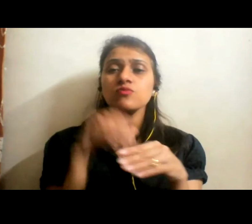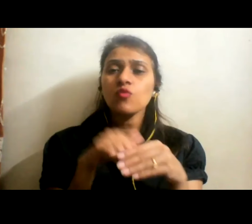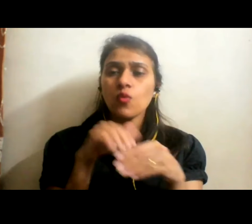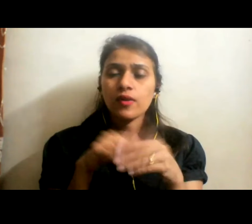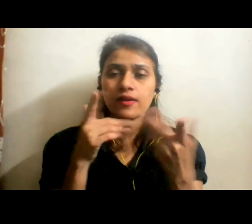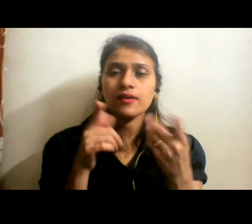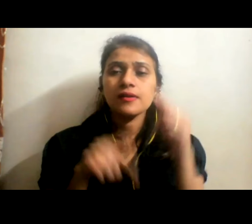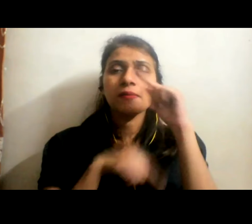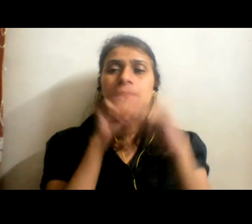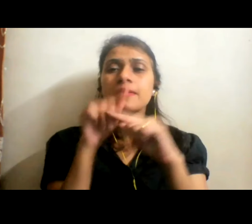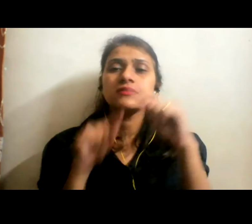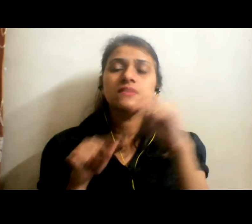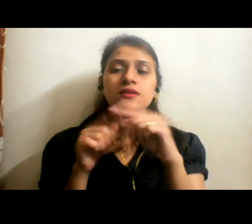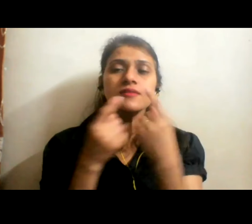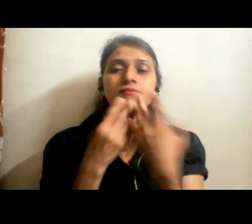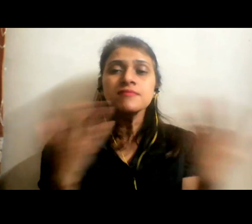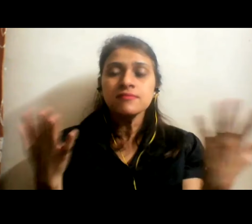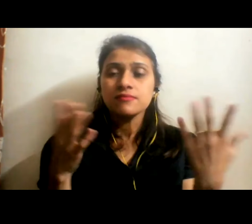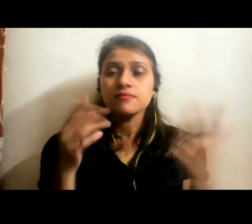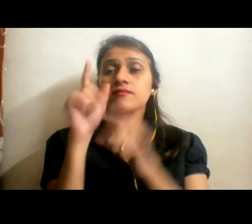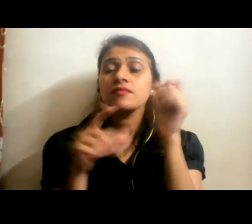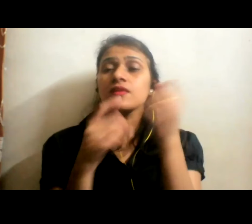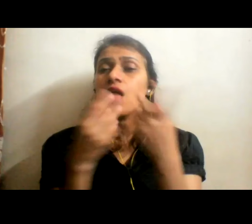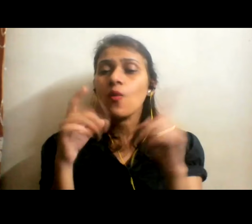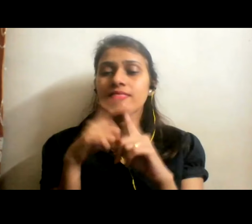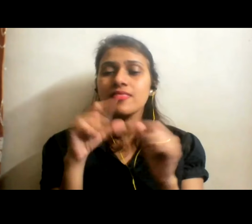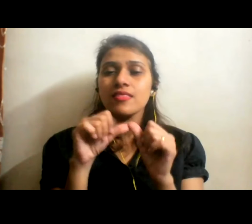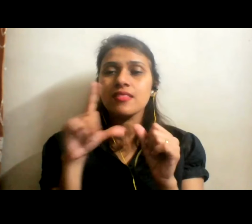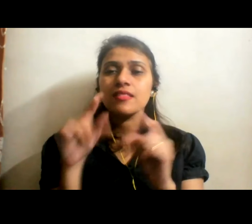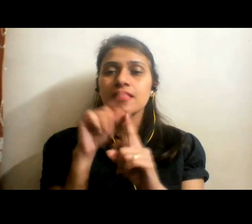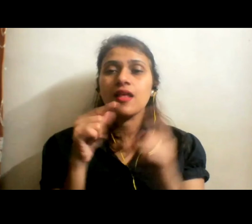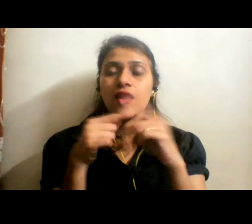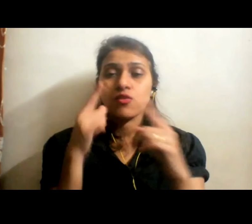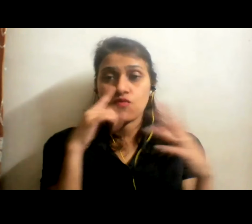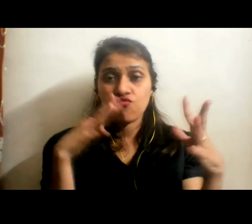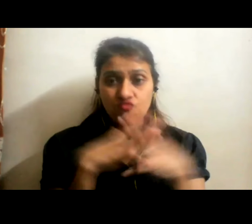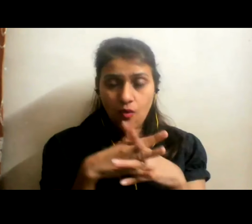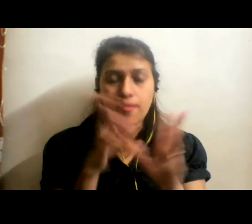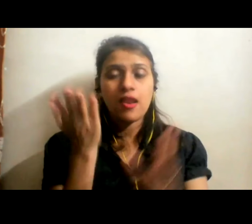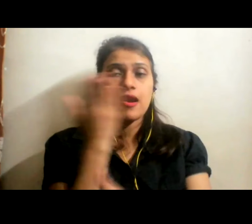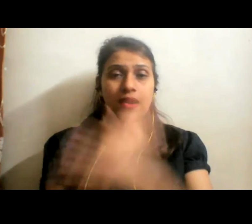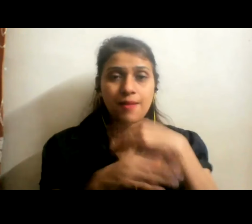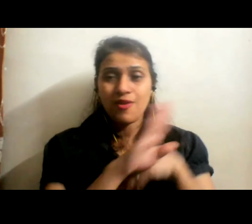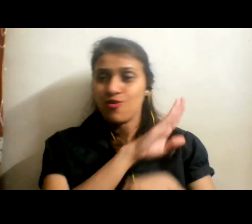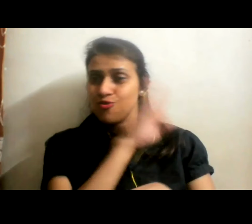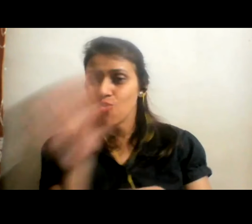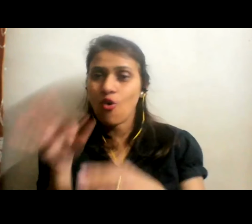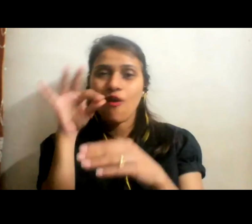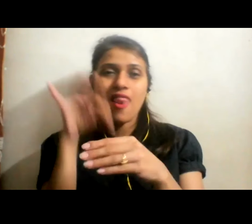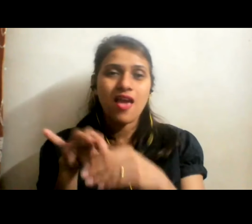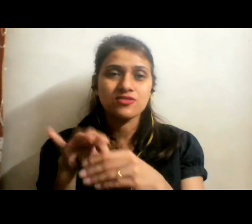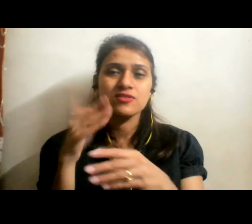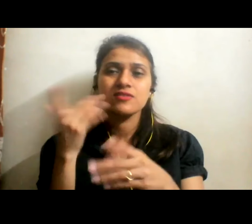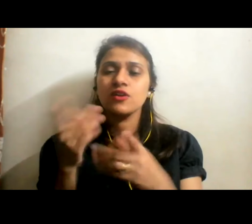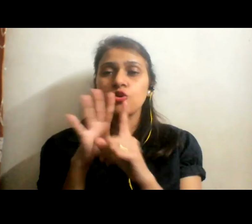What number of Dalit women have actually, with disability, have actually ever stood in the elections in the area where you are doing